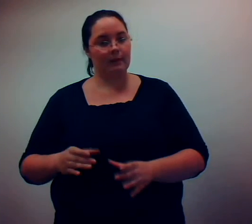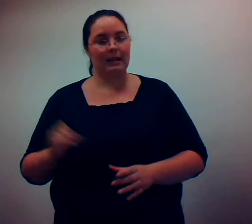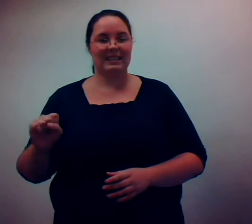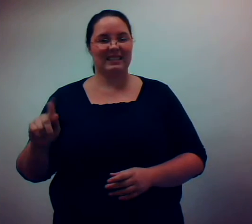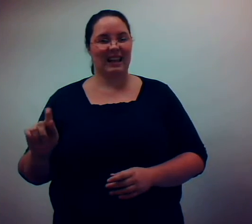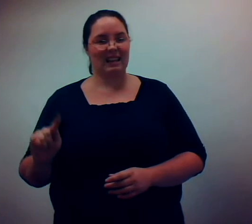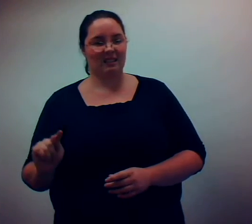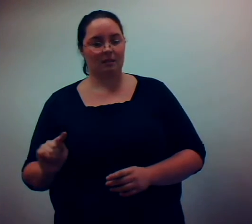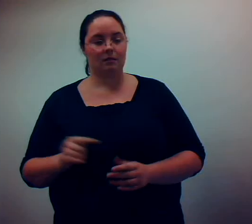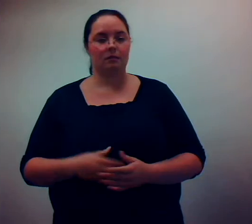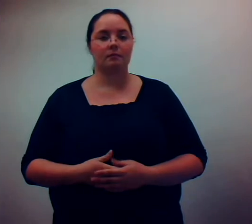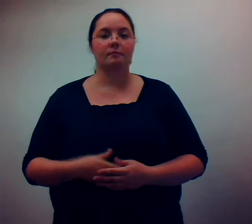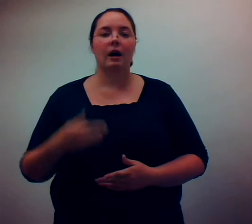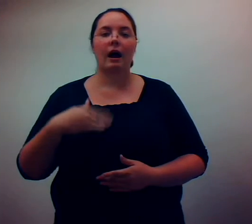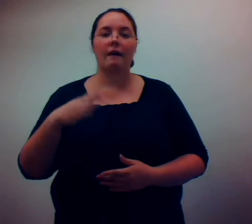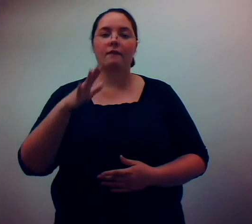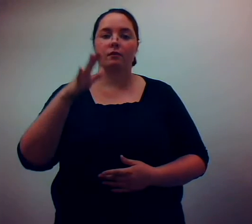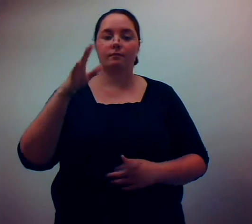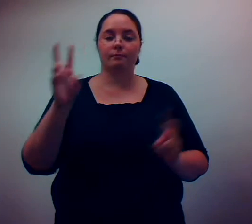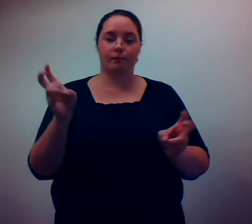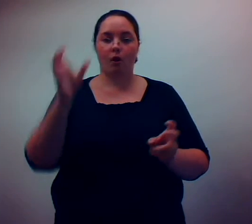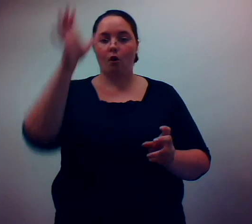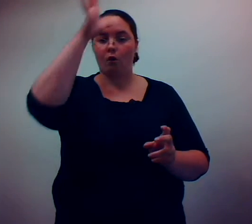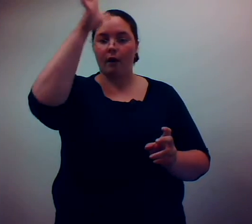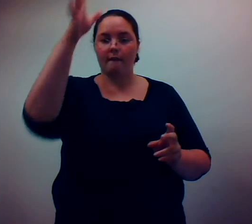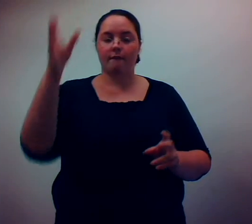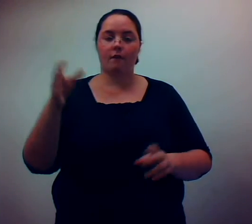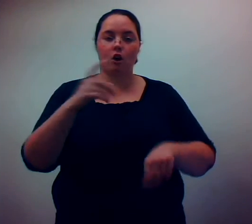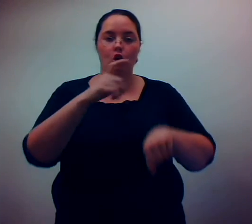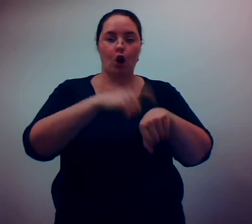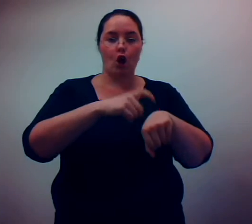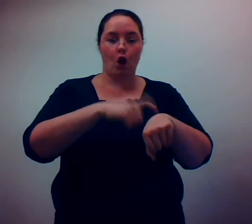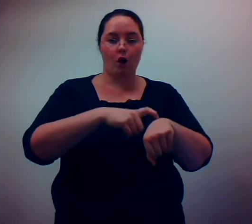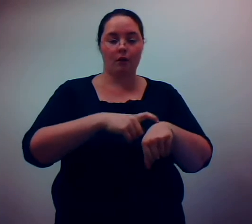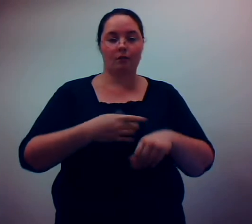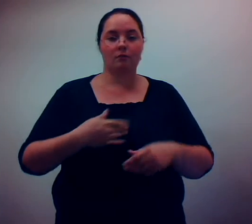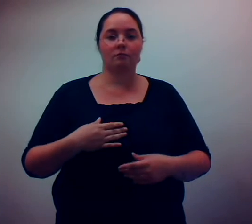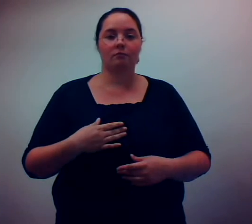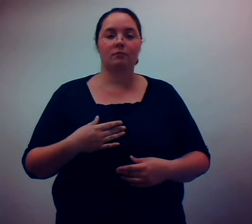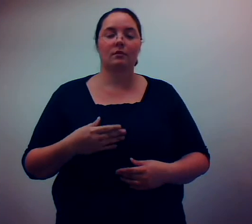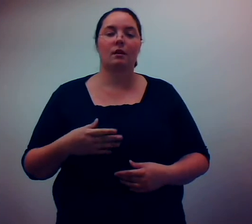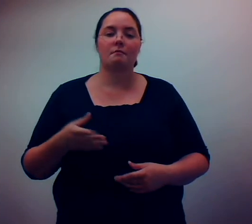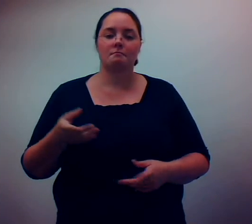my mother-in-law, which had been in the family many, many years, and we still have it today.